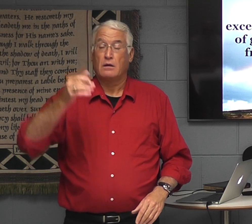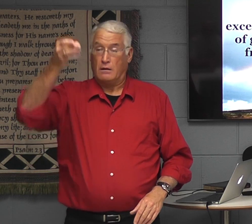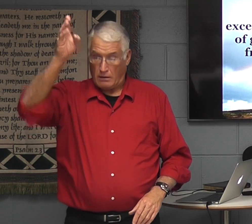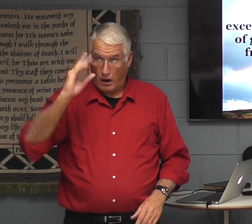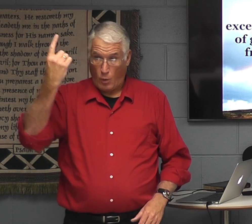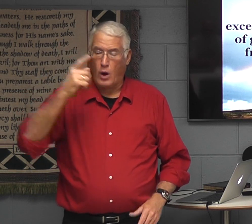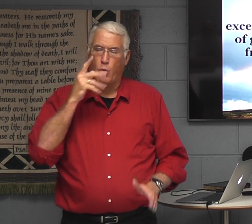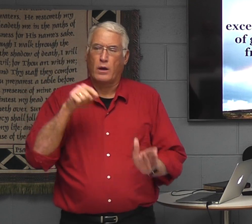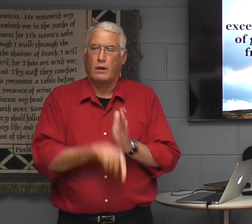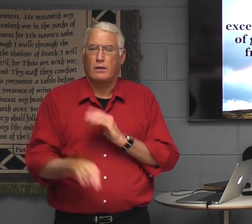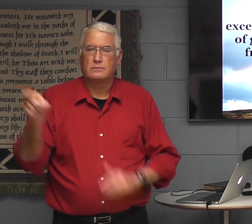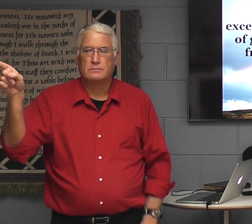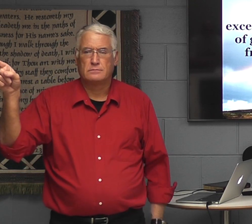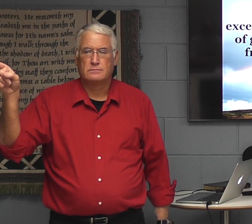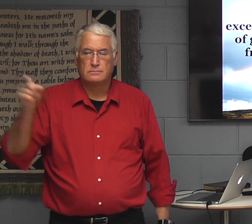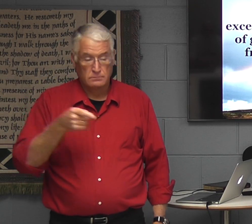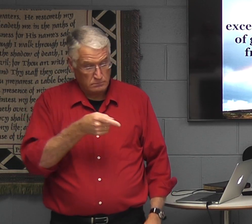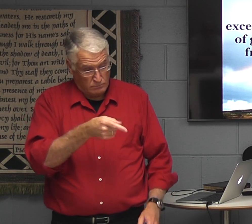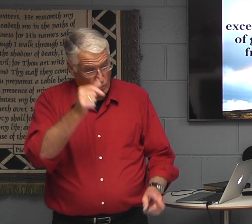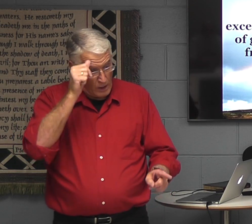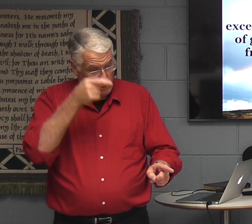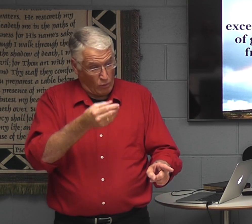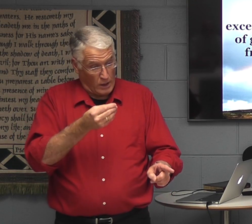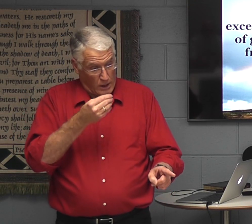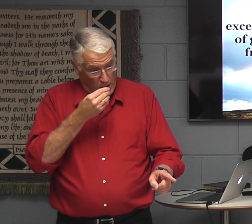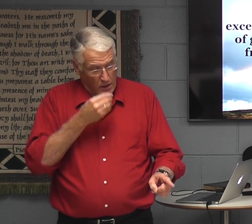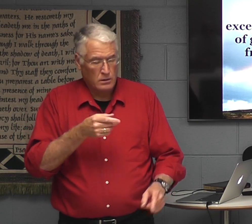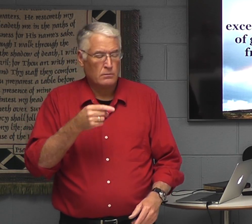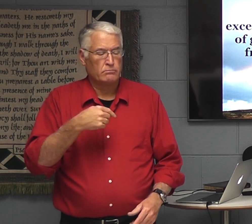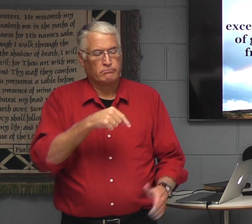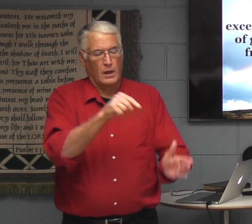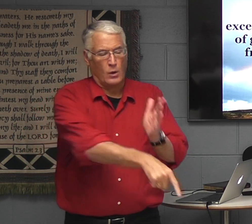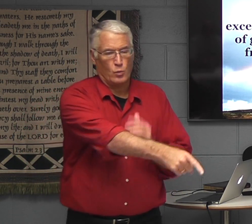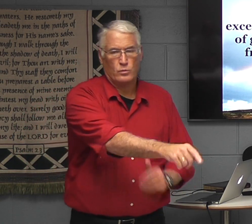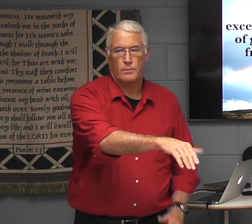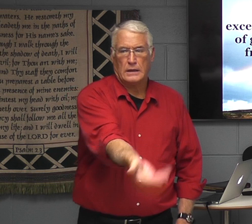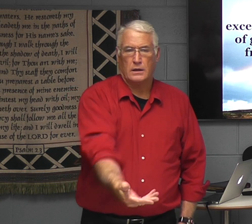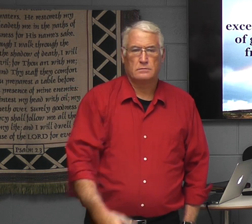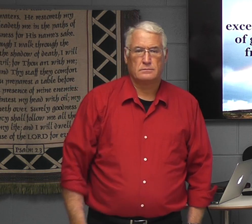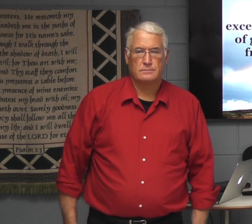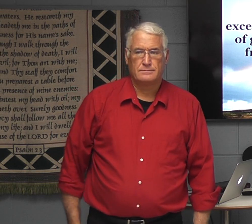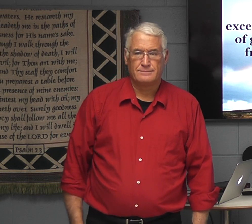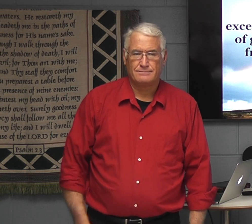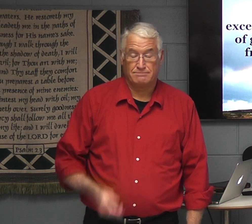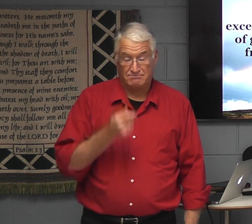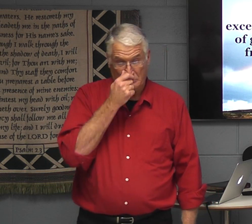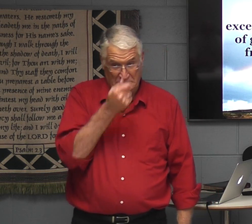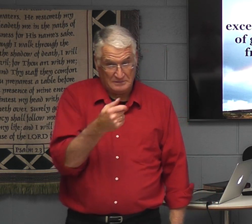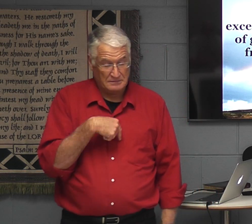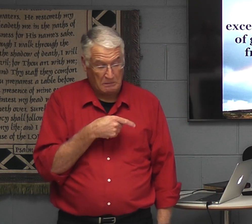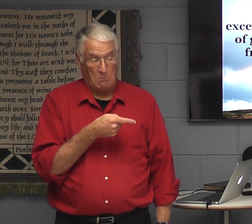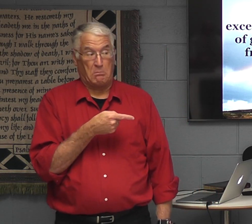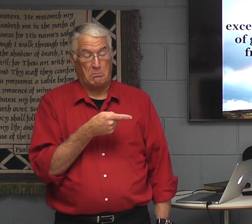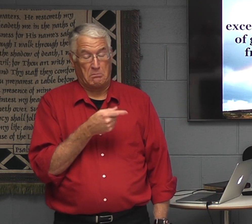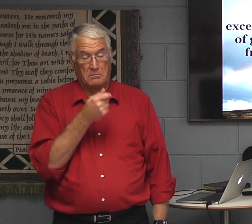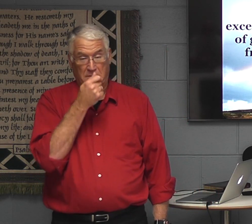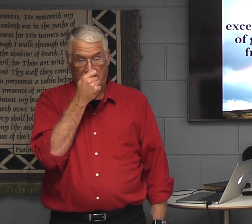But the Talmud says that God would kill them. If Adam ate the fruit, he would kill you. You would die.